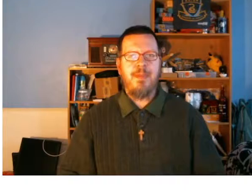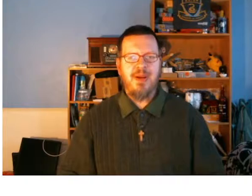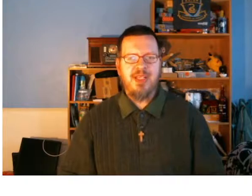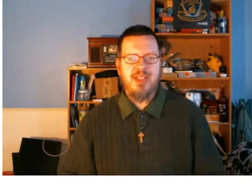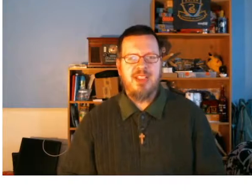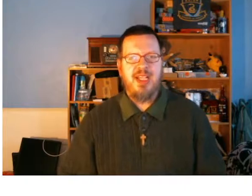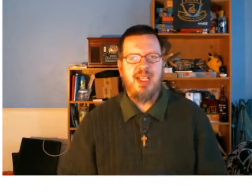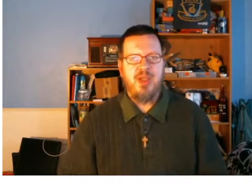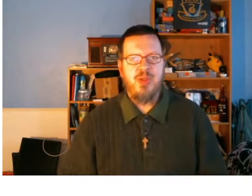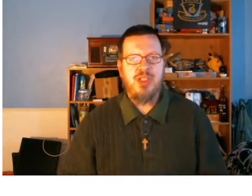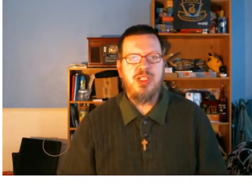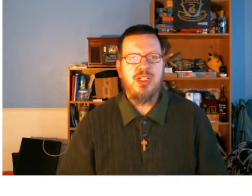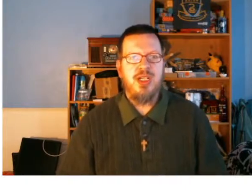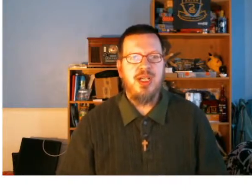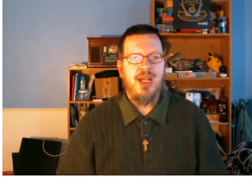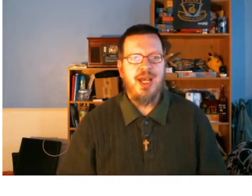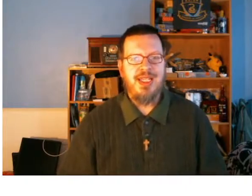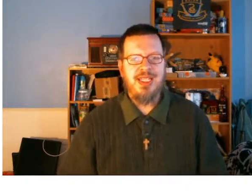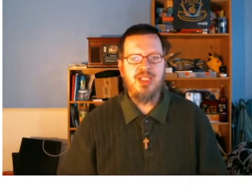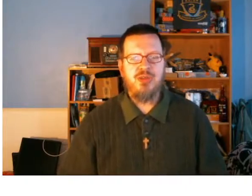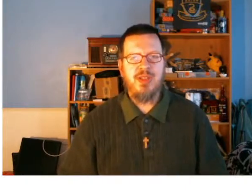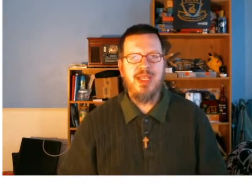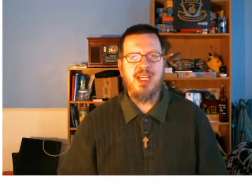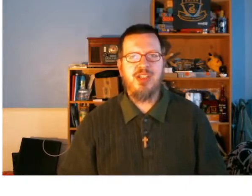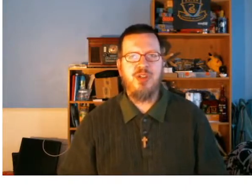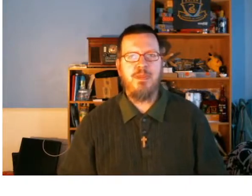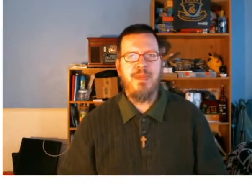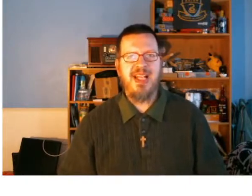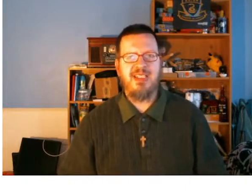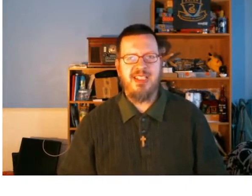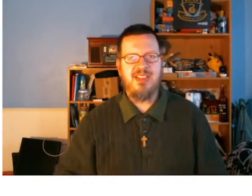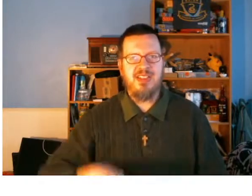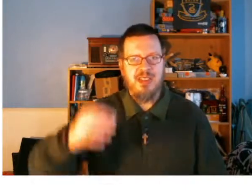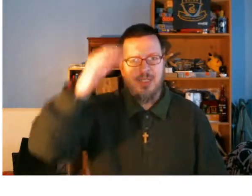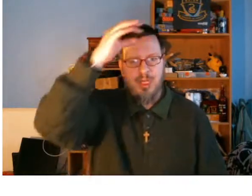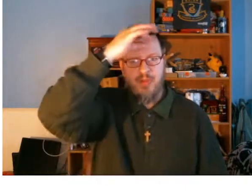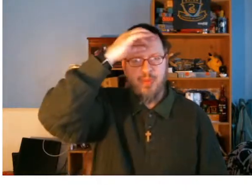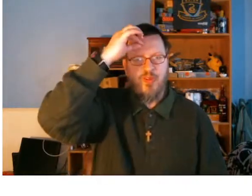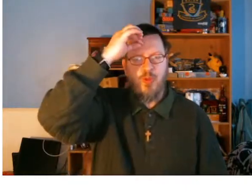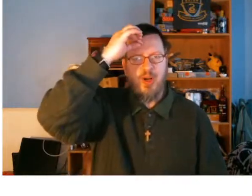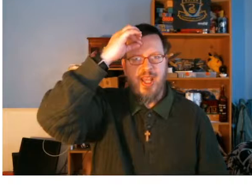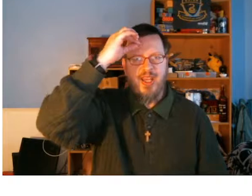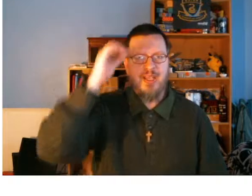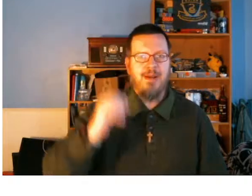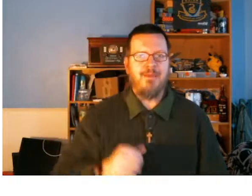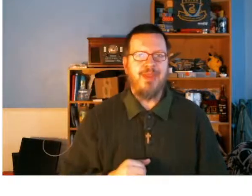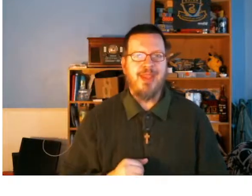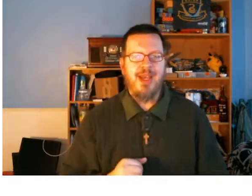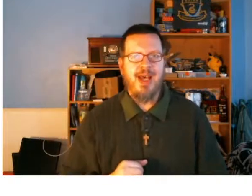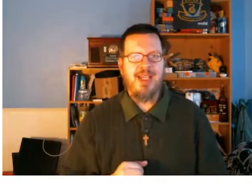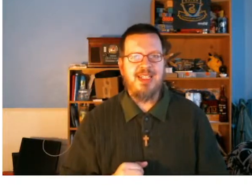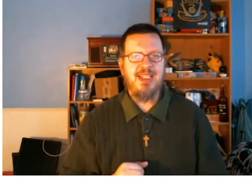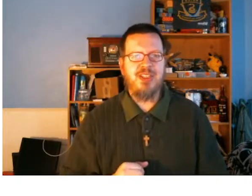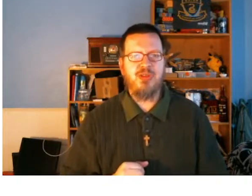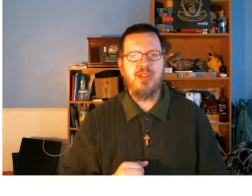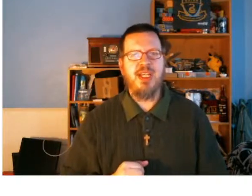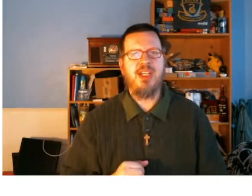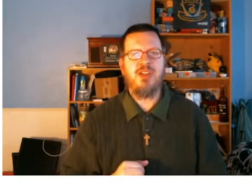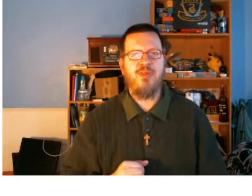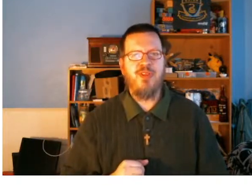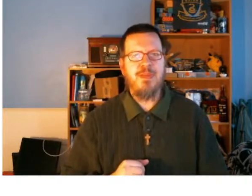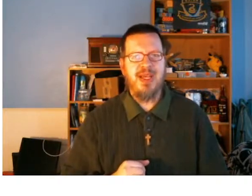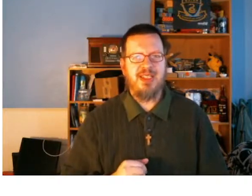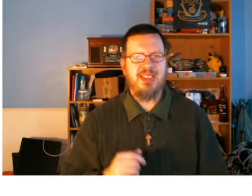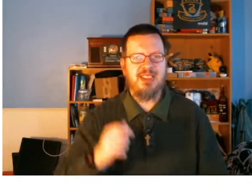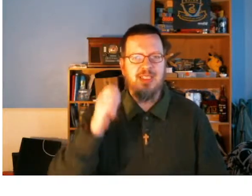In American Sign Language, ideas related to maleness come from the forehead. Ideas related